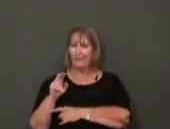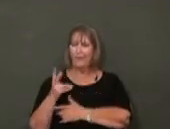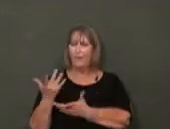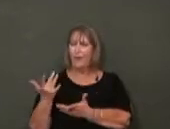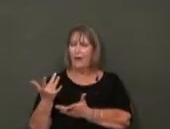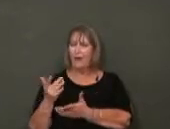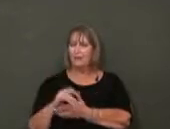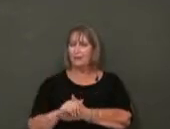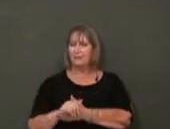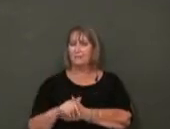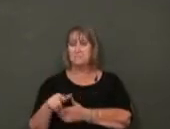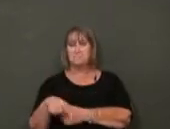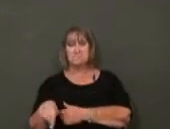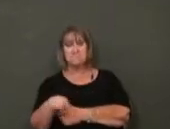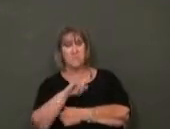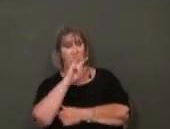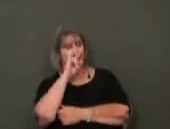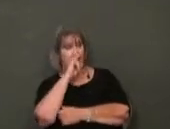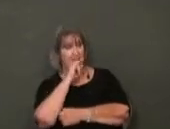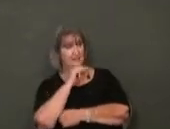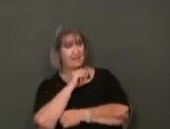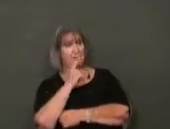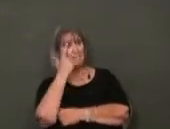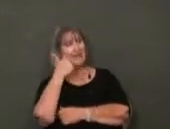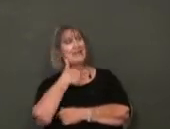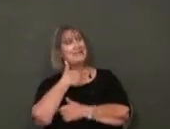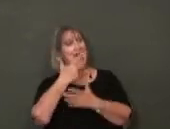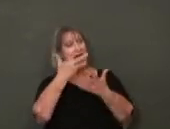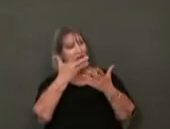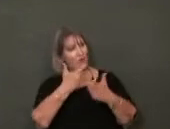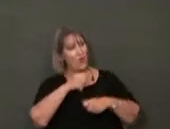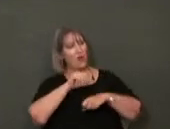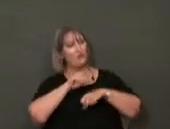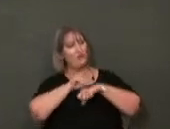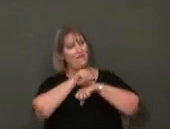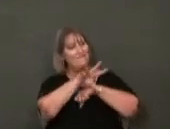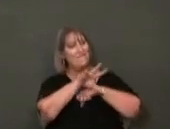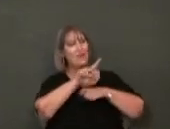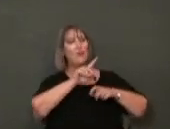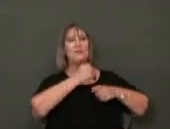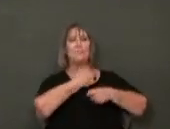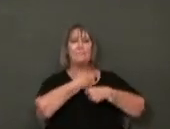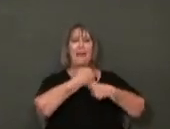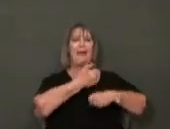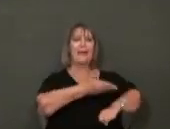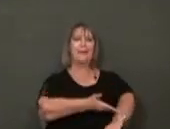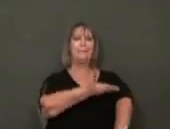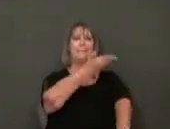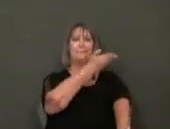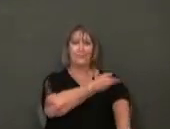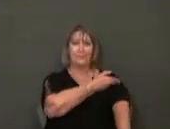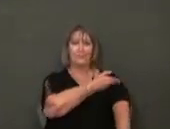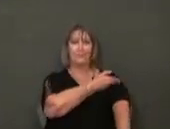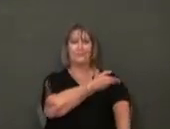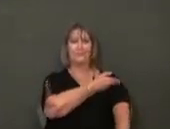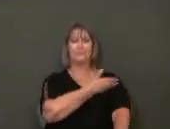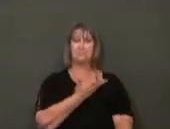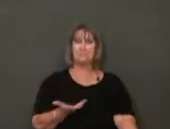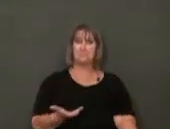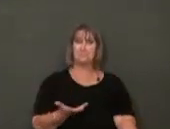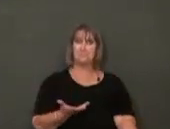of them, to a T, all of them said, it's because I want to make a difference. Right. I think I can help. And if then we can help